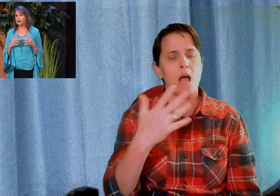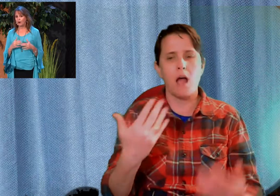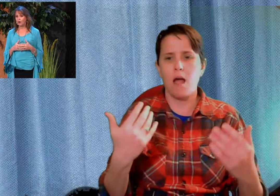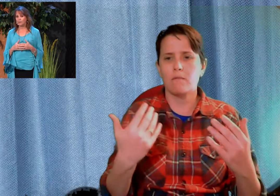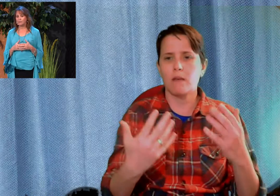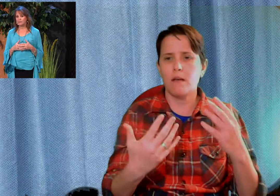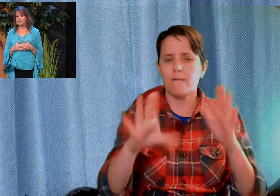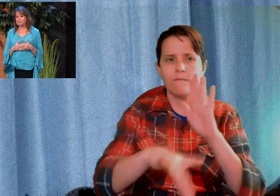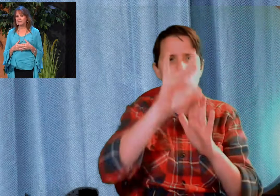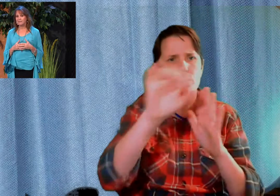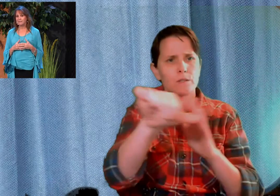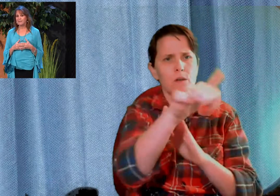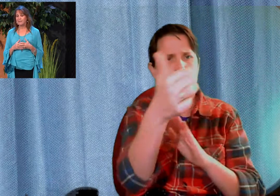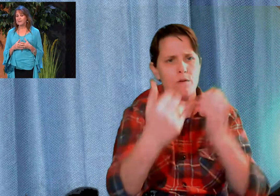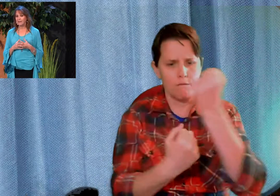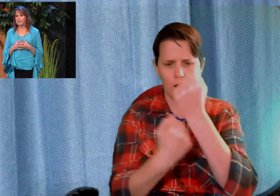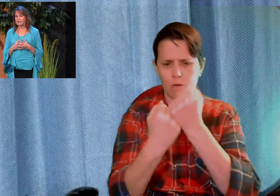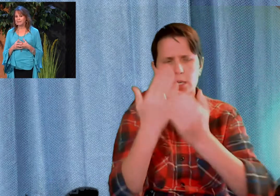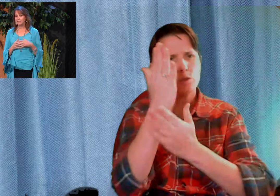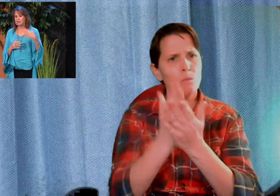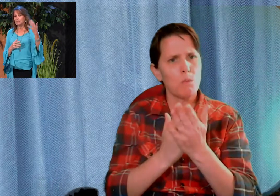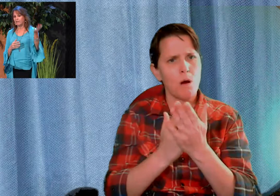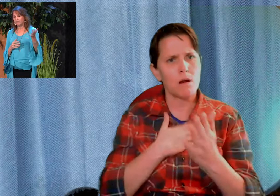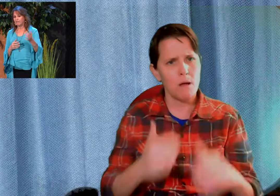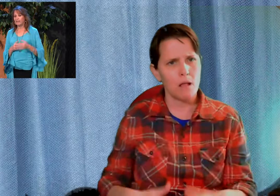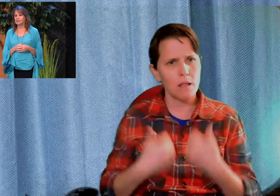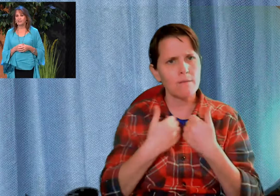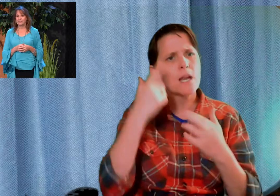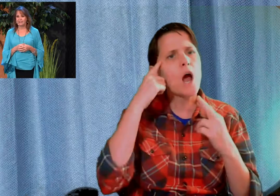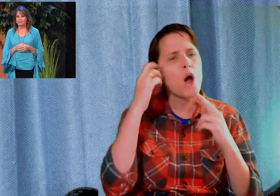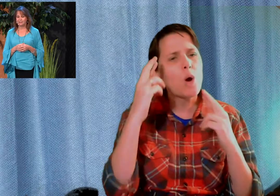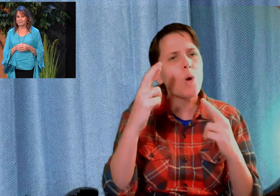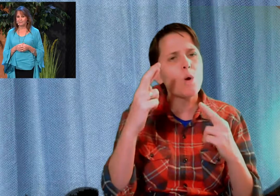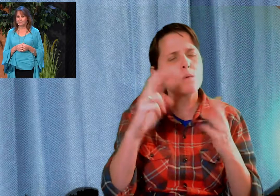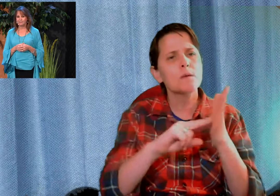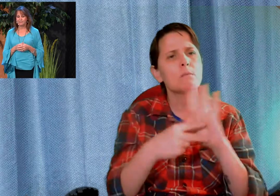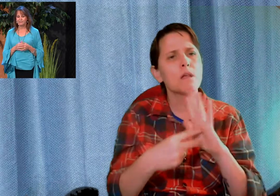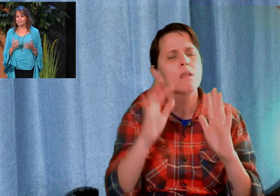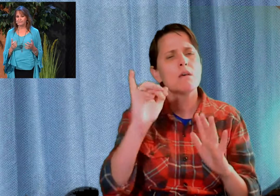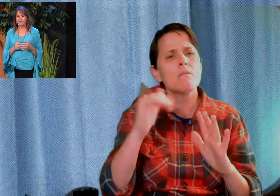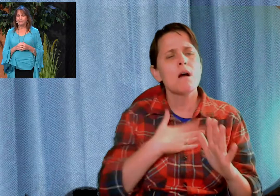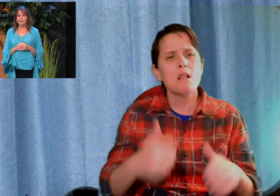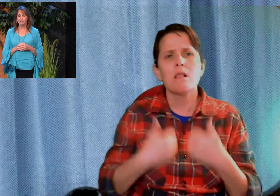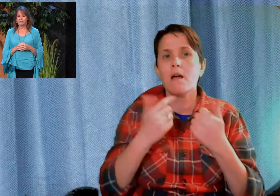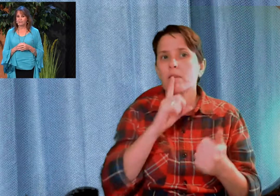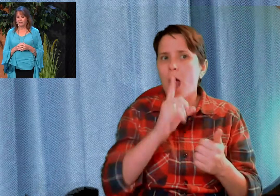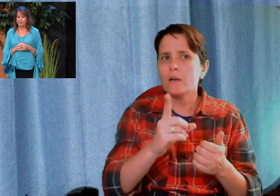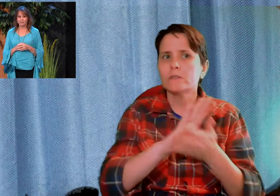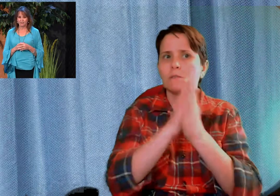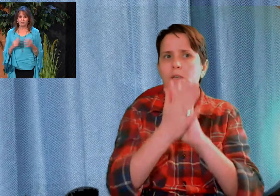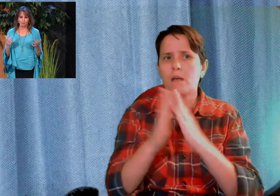had hoped that meant my life actually got easier. That